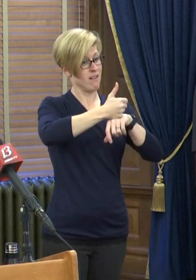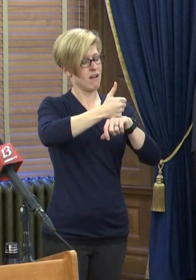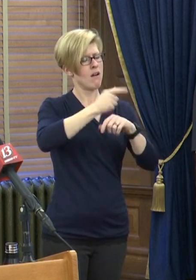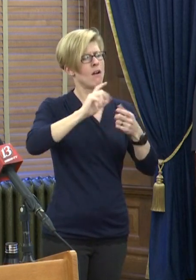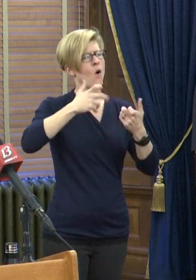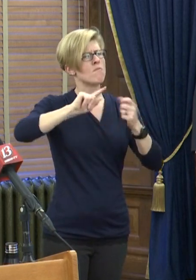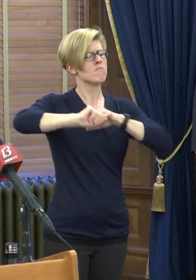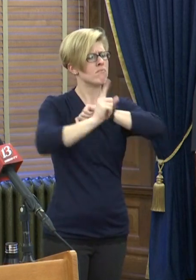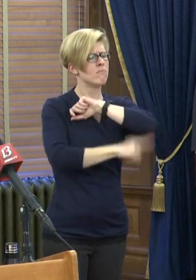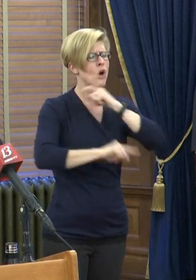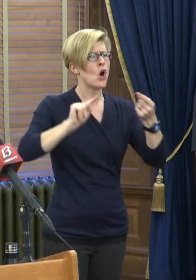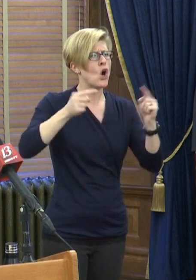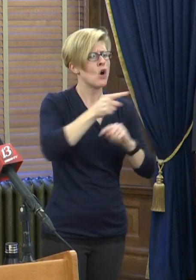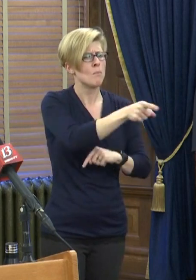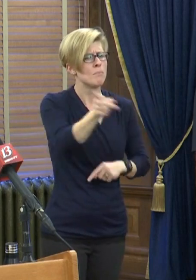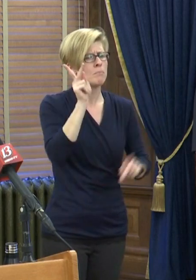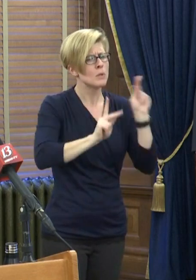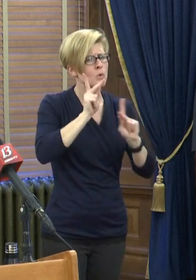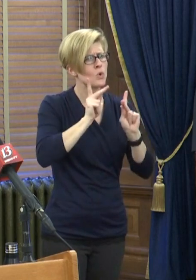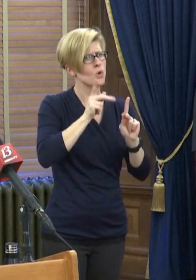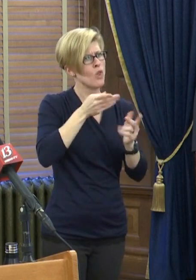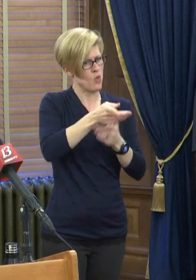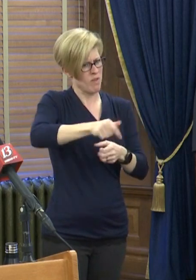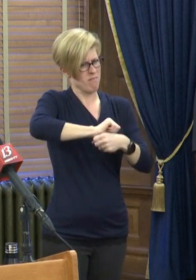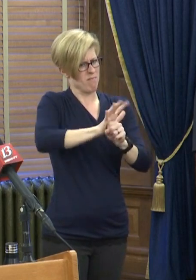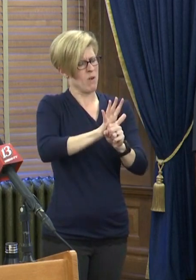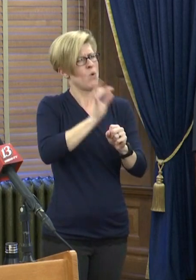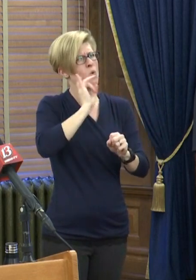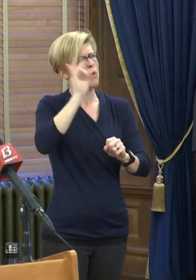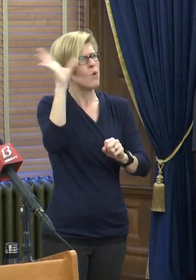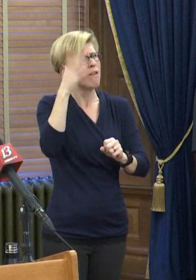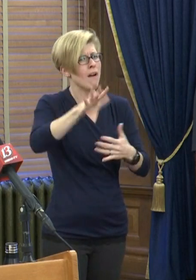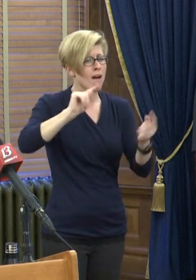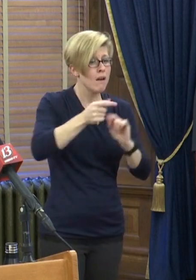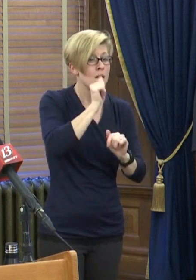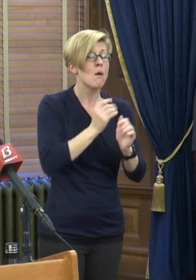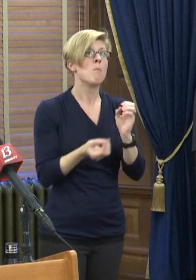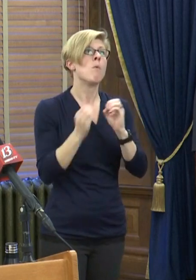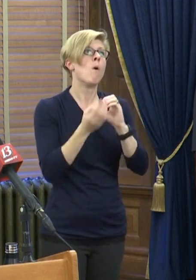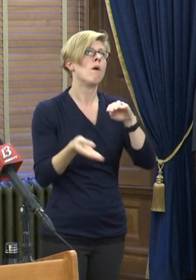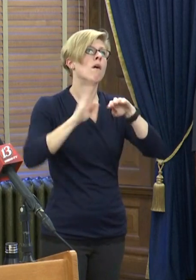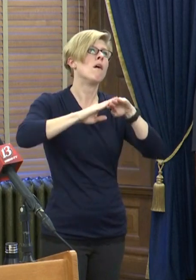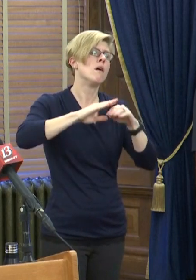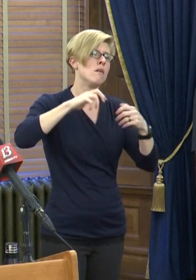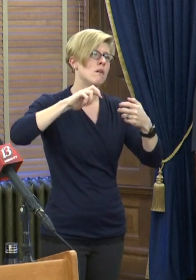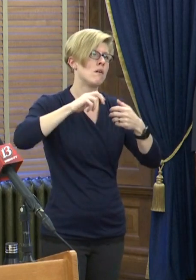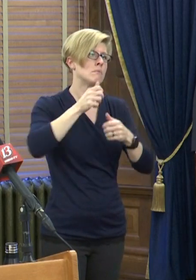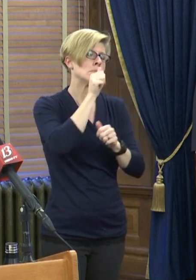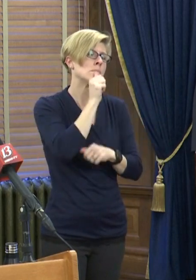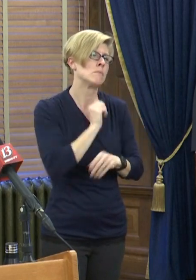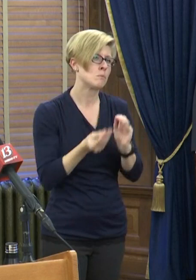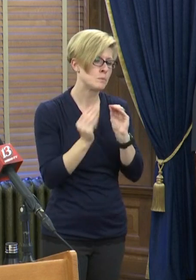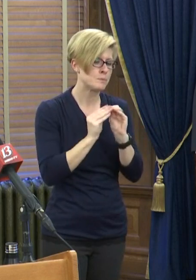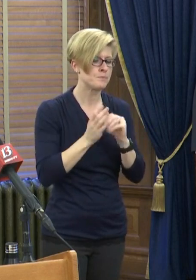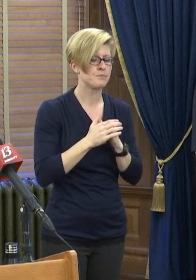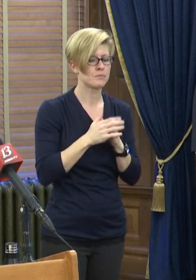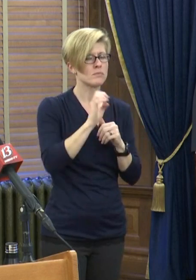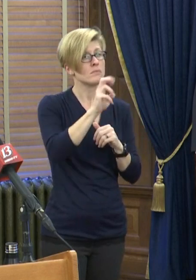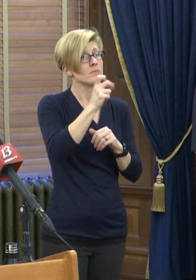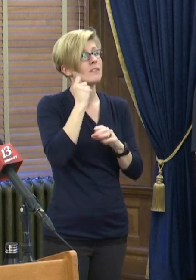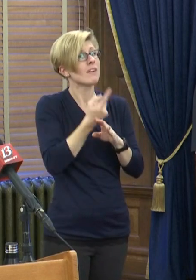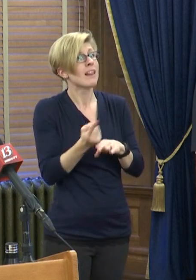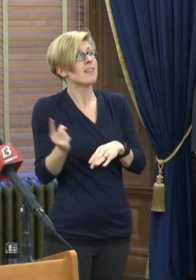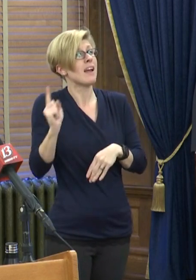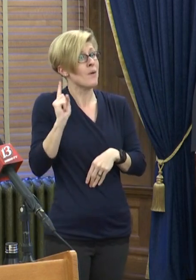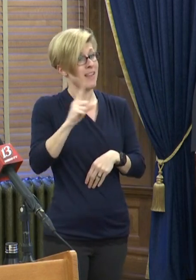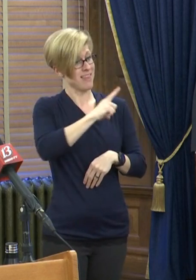already rocked by the pandemic. And just last week, during the pandemic, some in the legislature